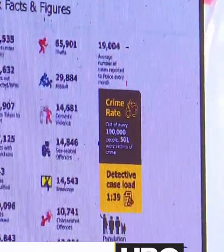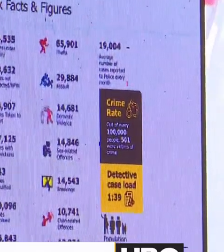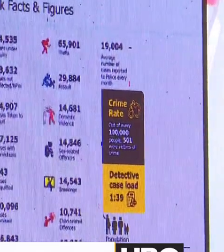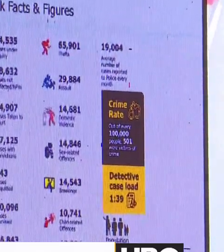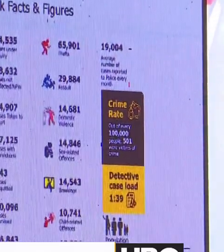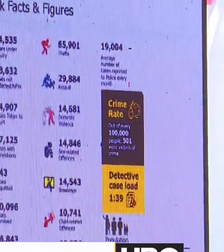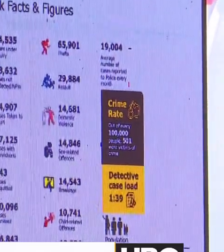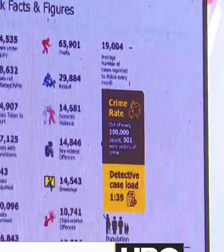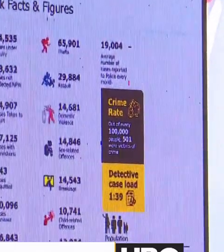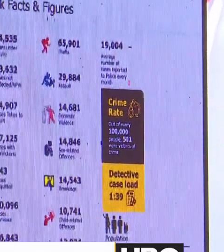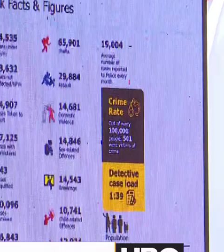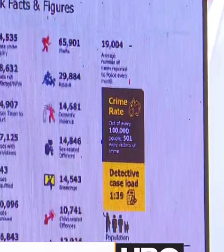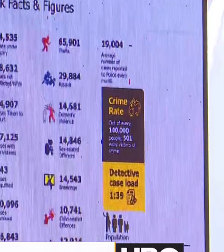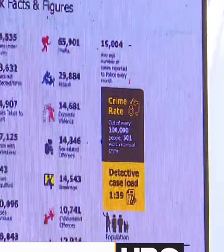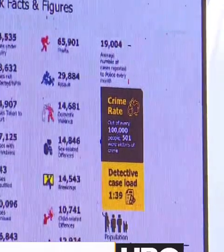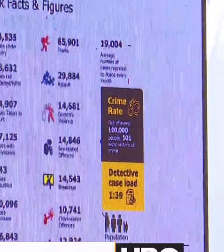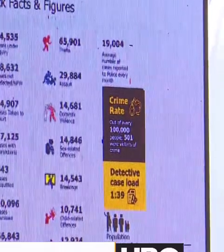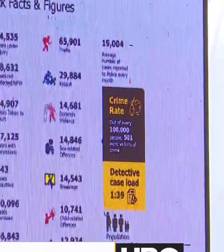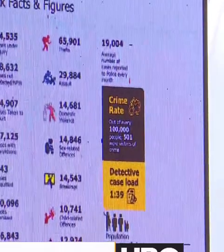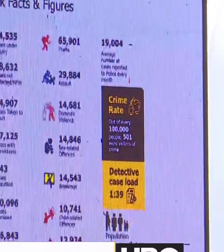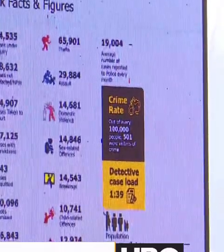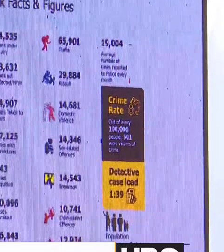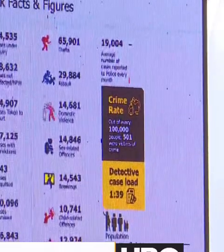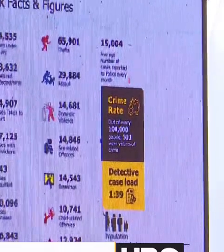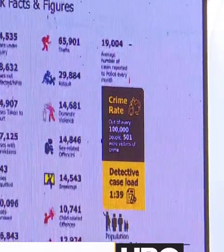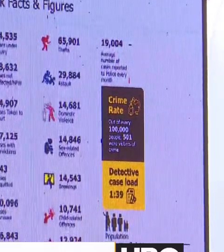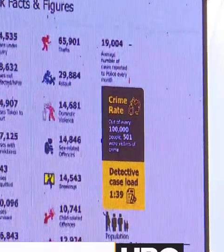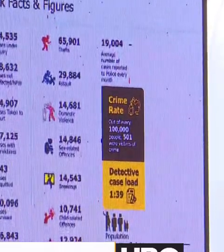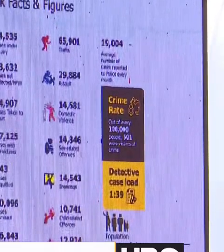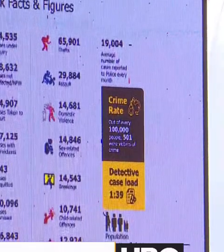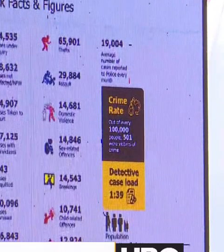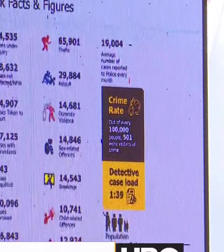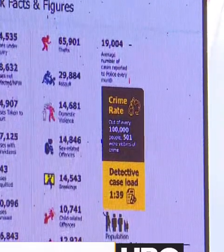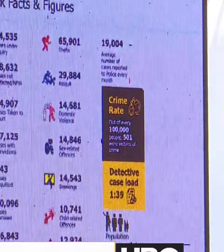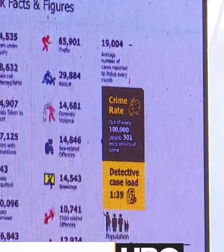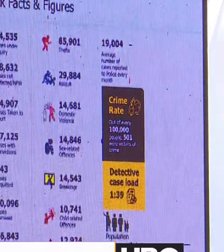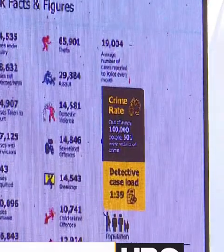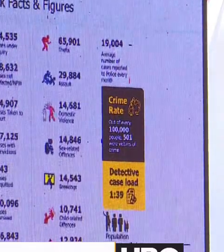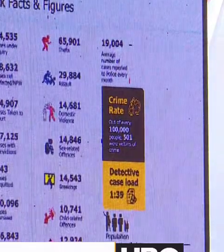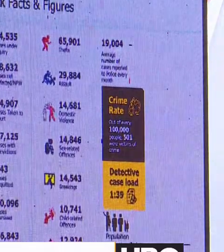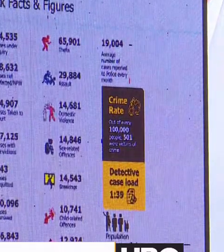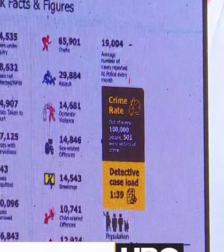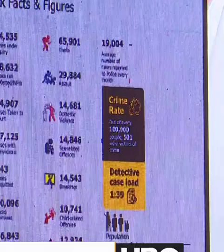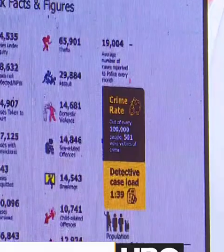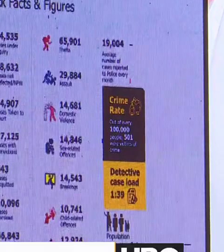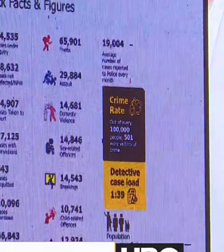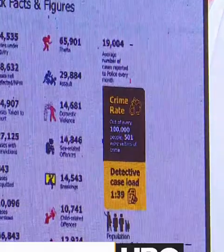94,533 of these cases are still under your inquiry,